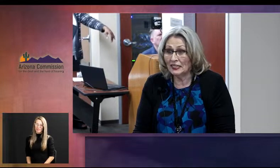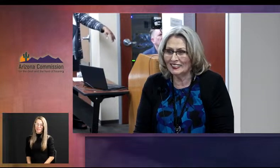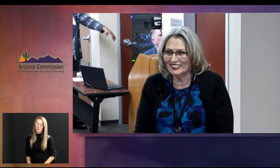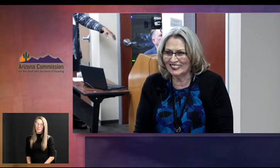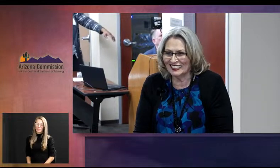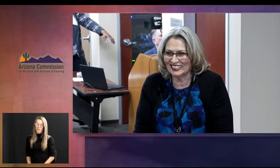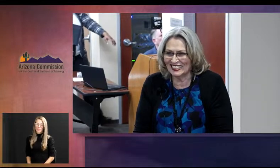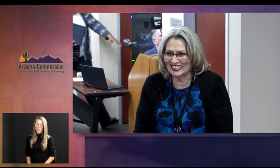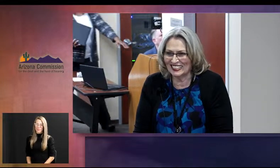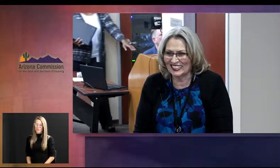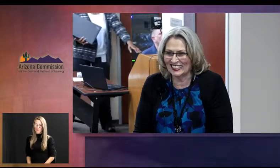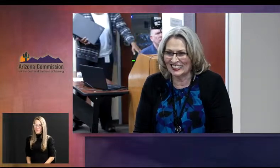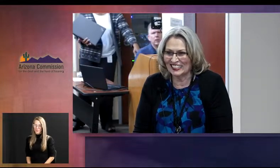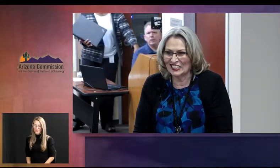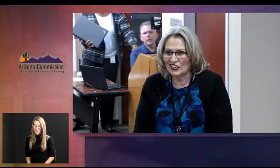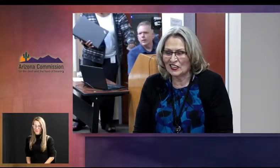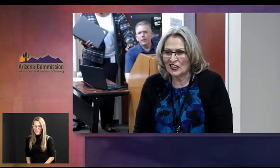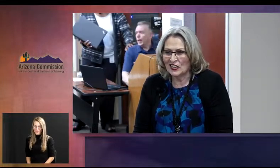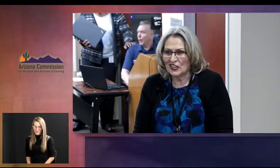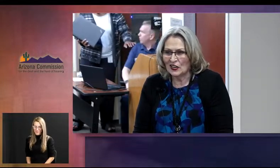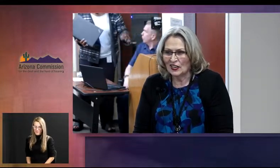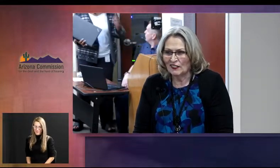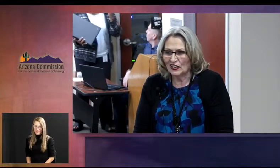Still me.